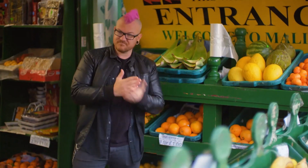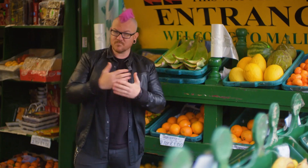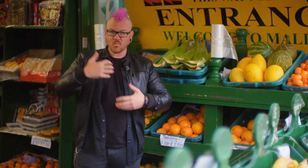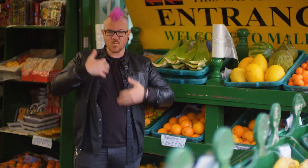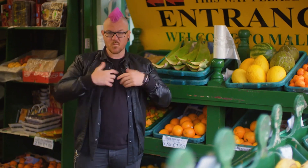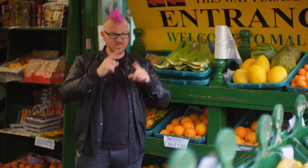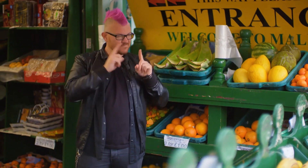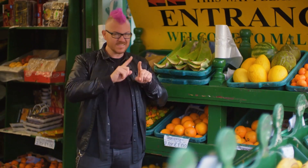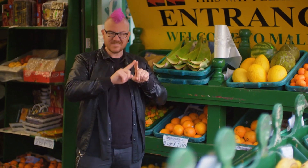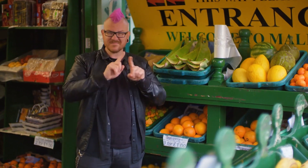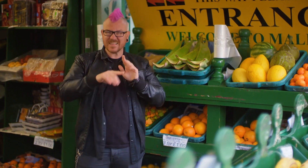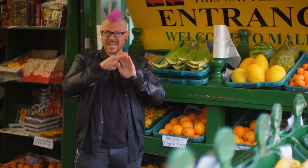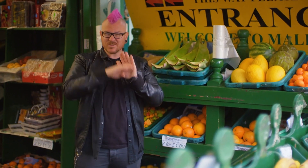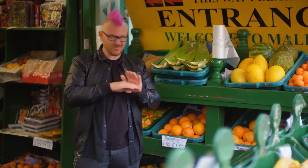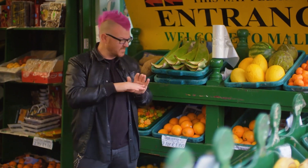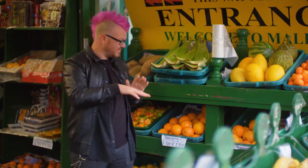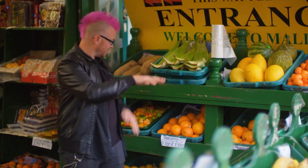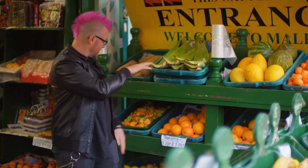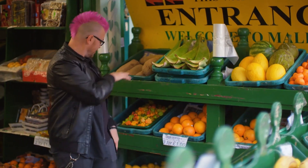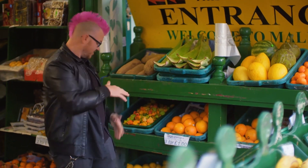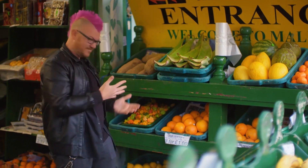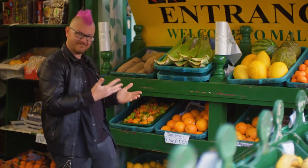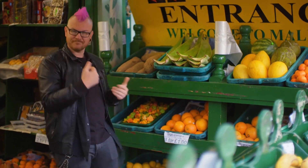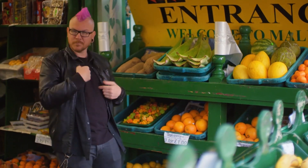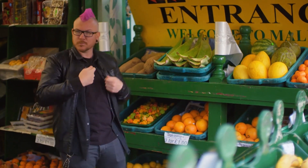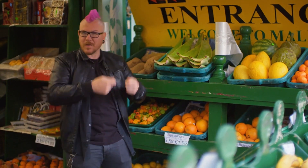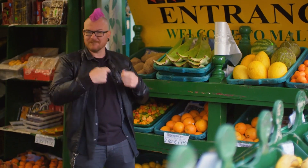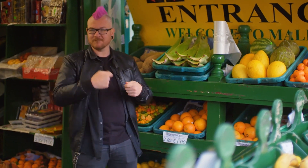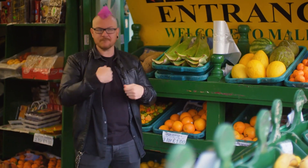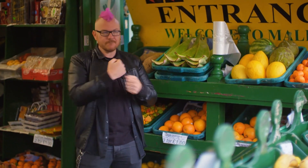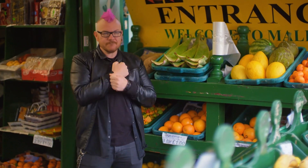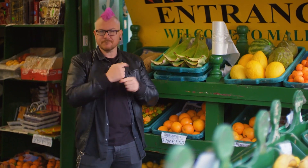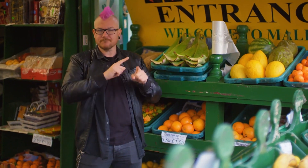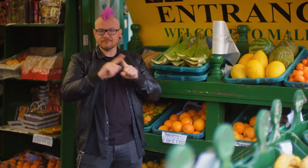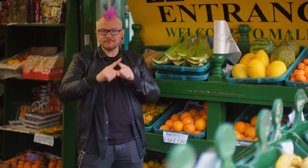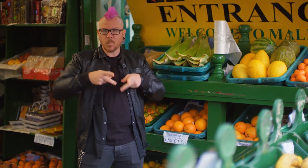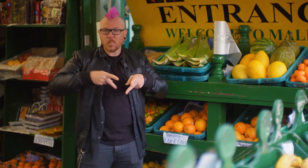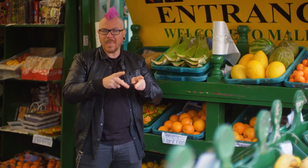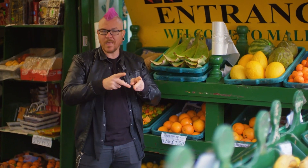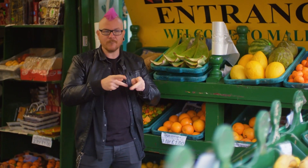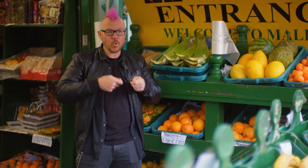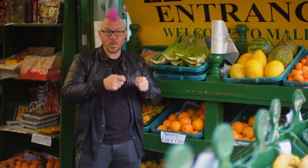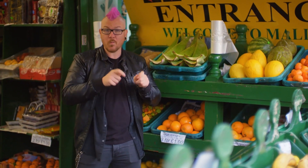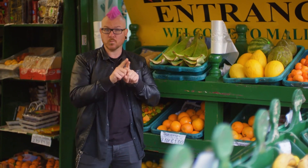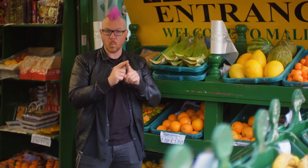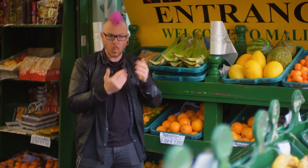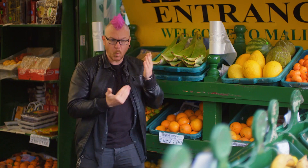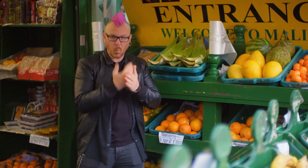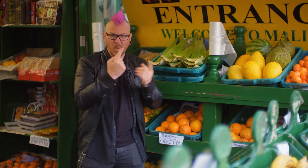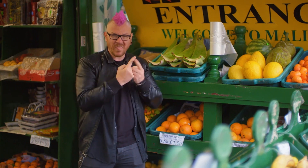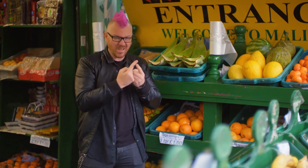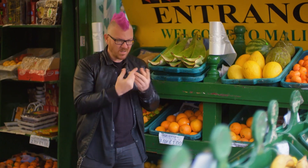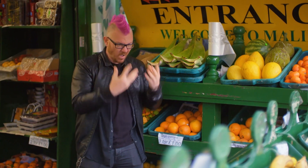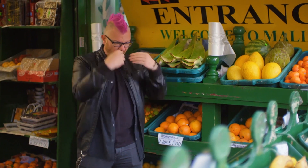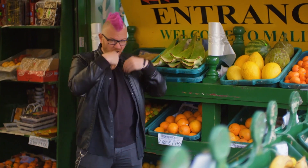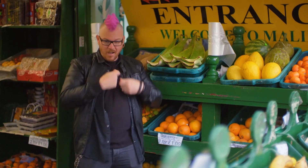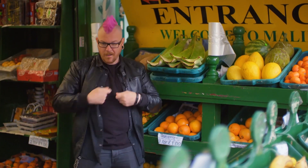There's a really interesting variety of ingredients here. As a chef, I love cooking with new ingredients